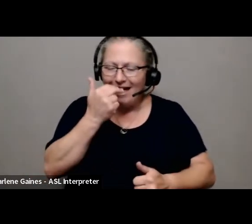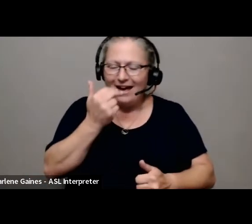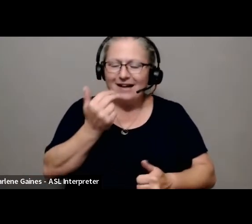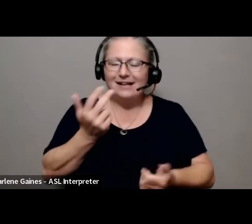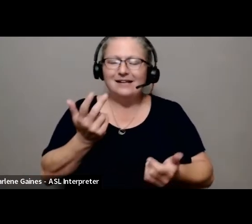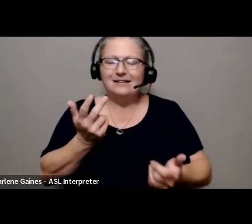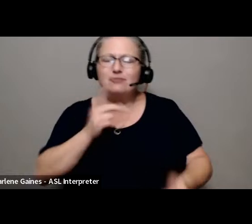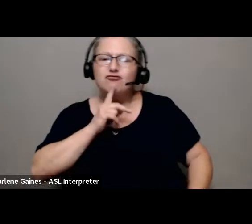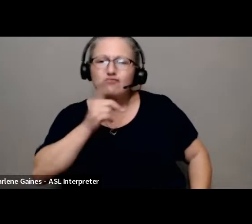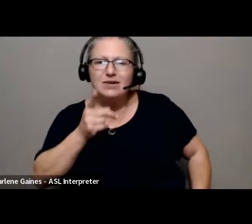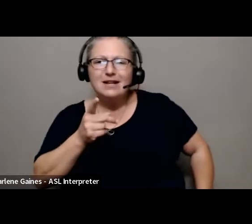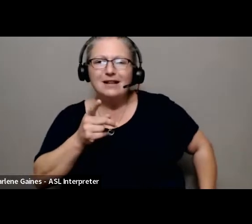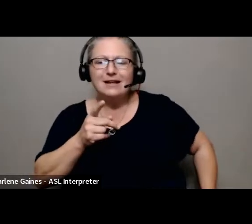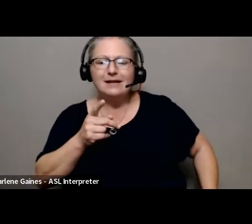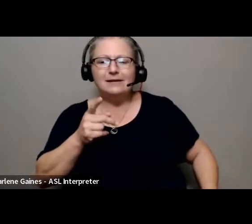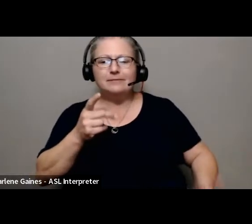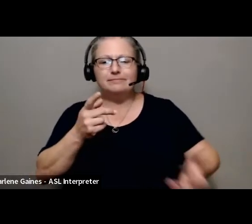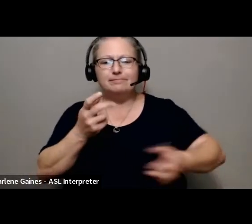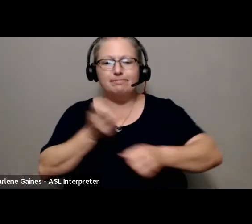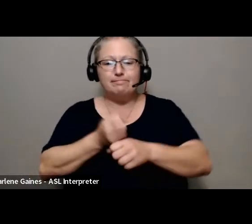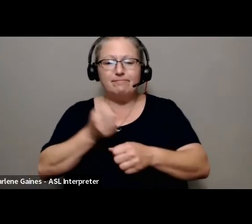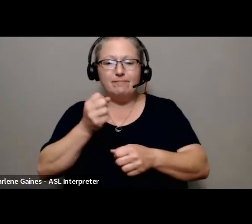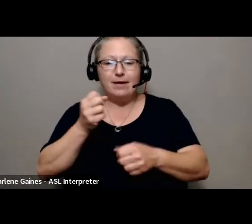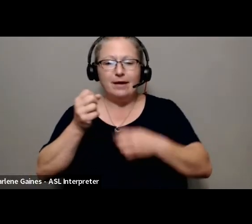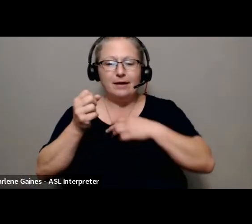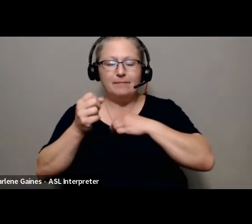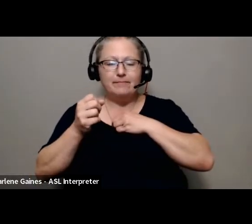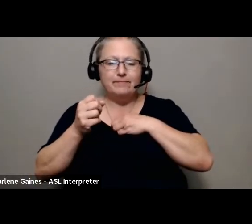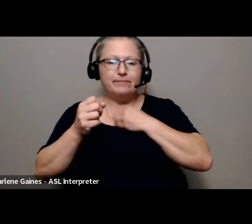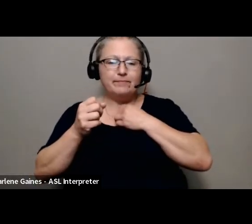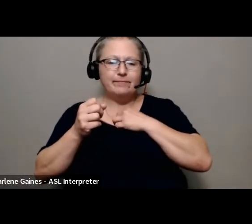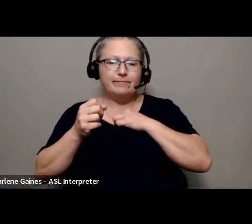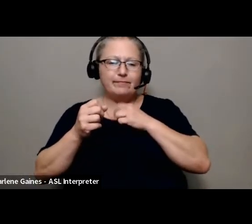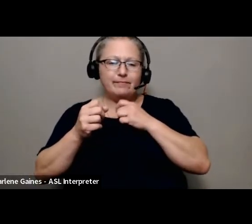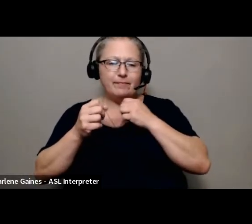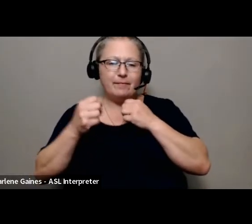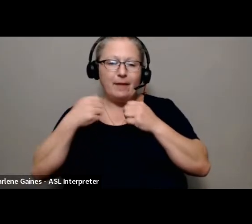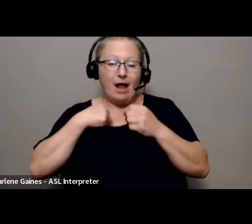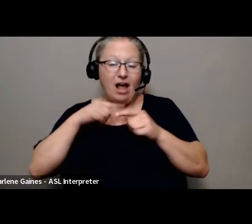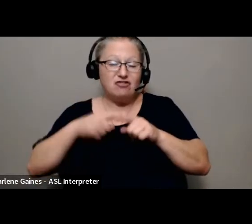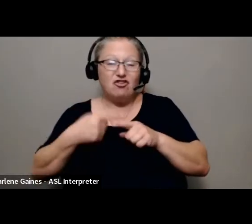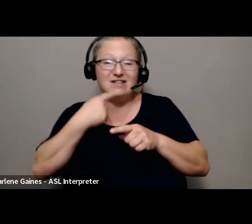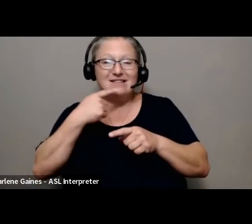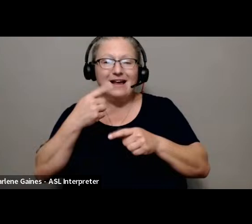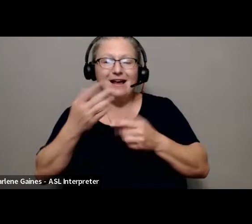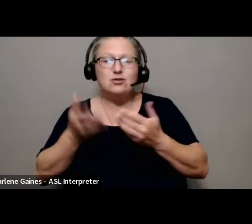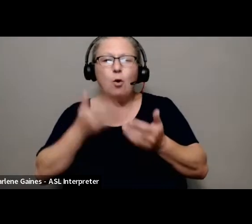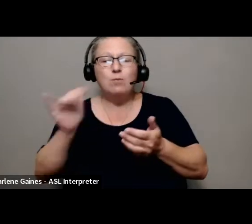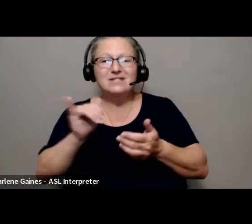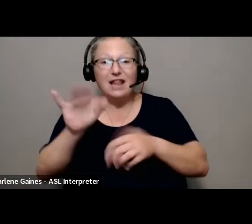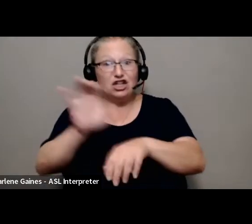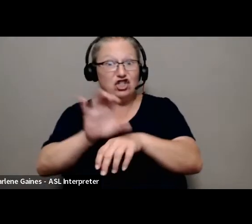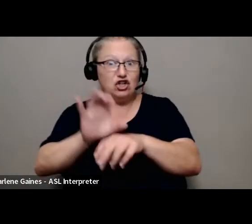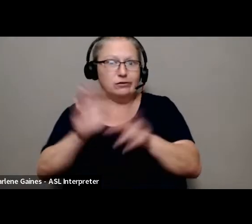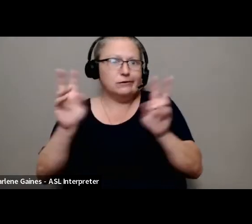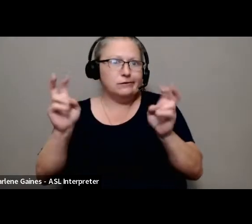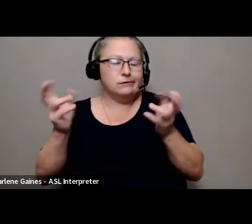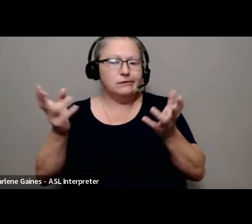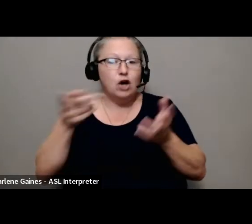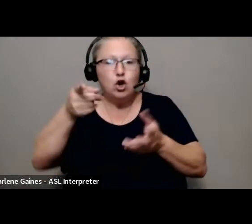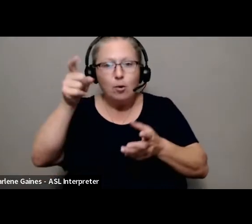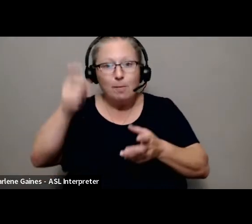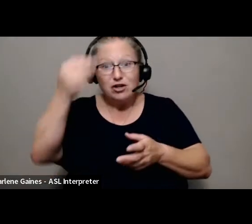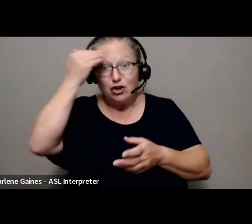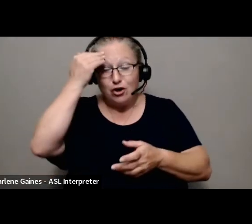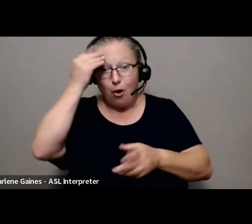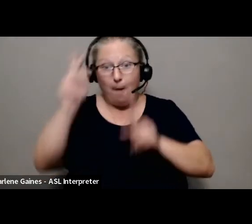really making school to me into somewhere. I mean, I've even started saying it's more like church, maybe. You need to know